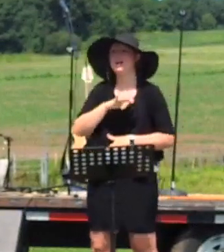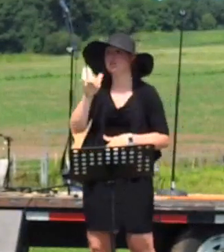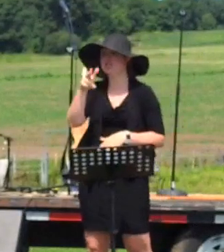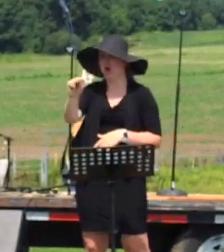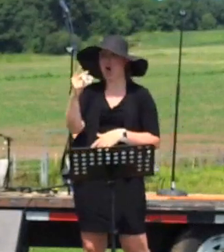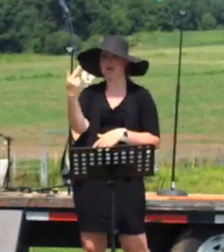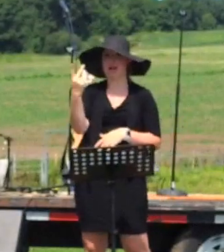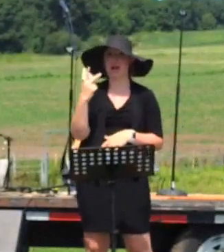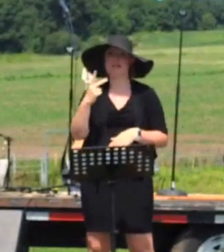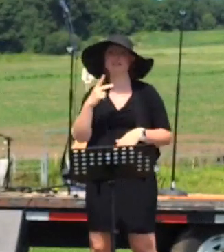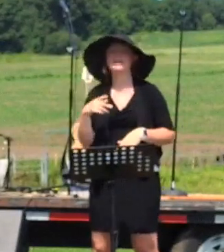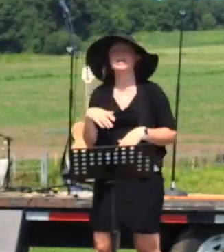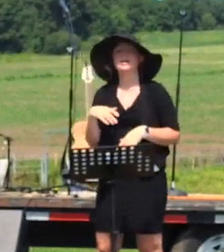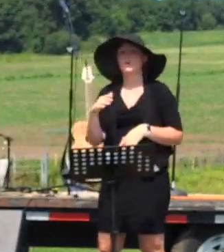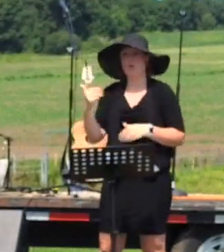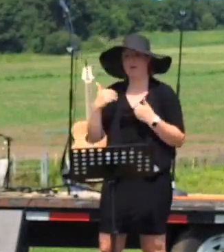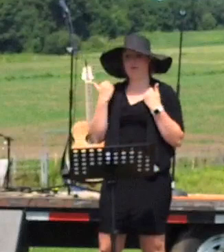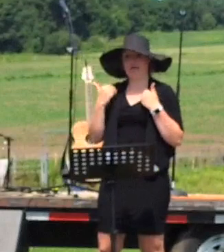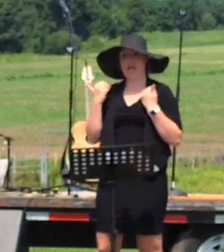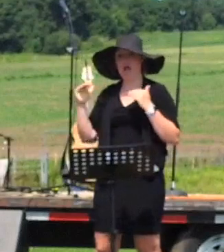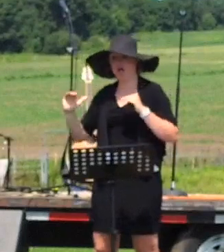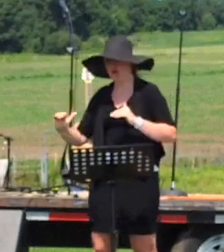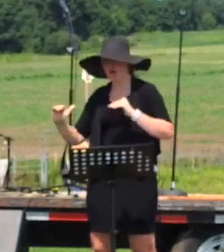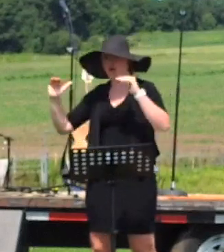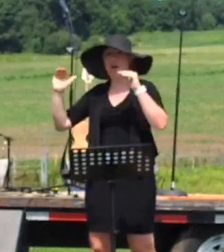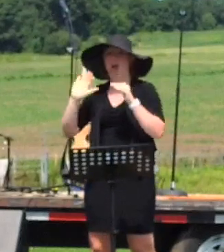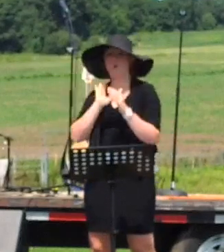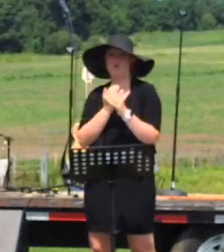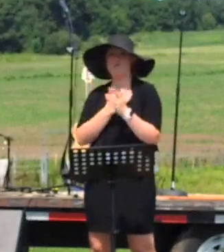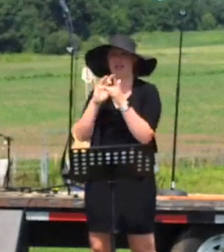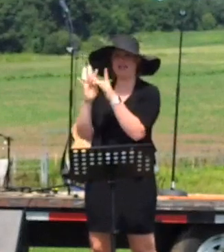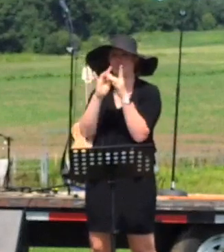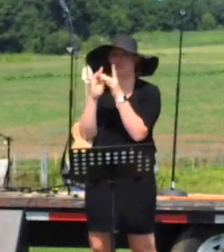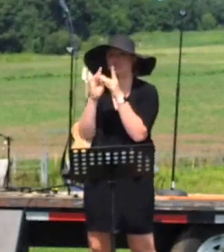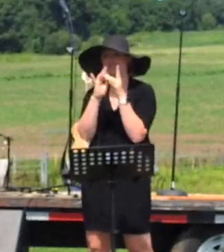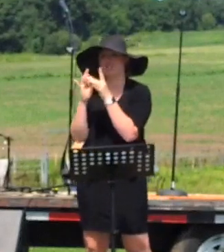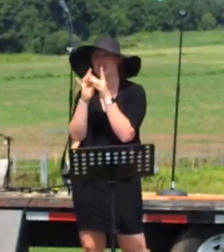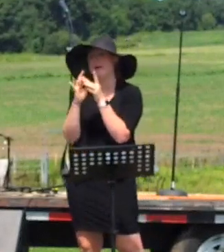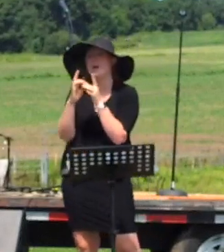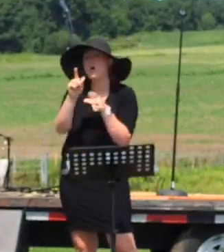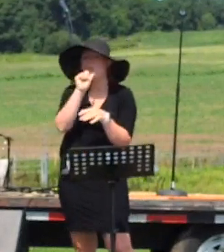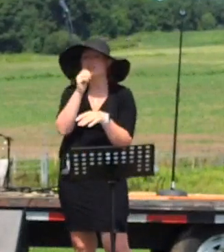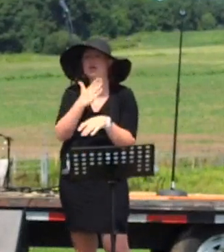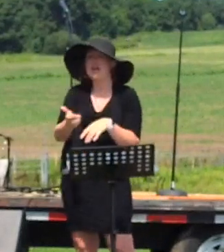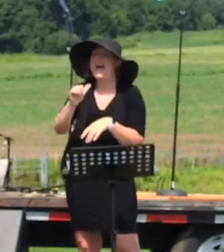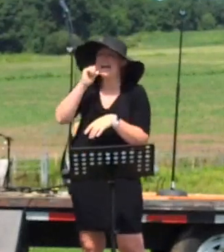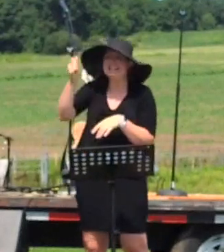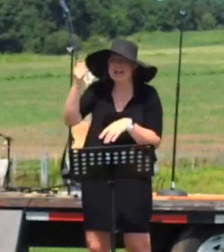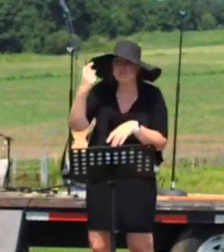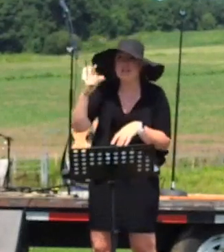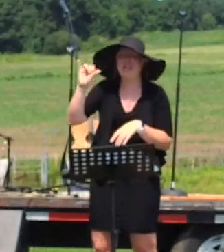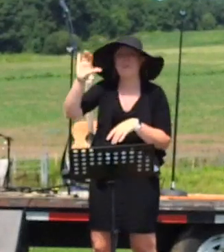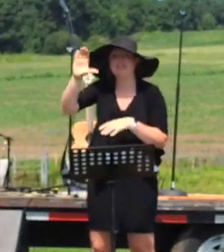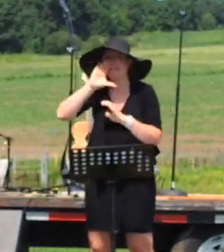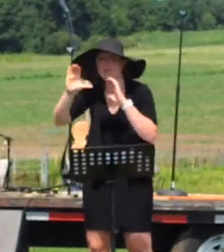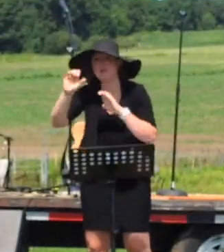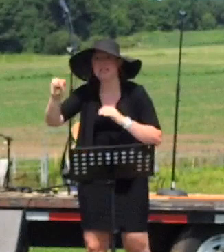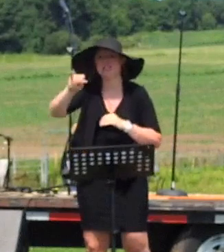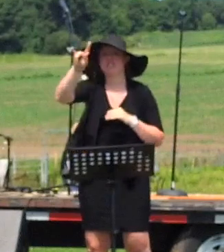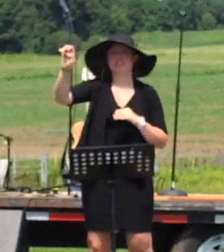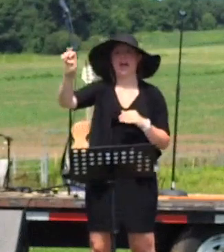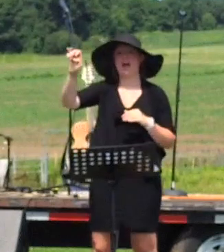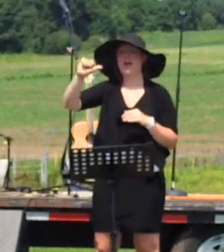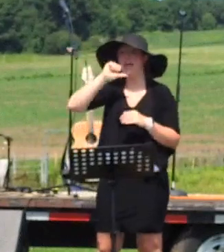lot of heartache when we were younger because I didn't understand that that was just his communication style. It's not a style